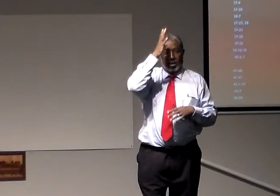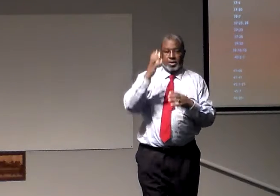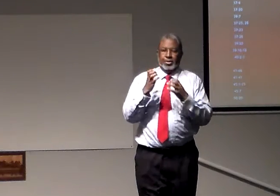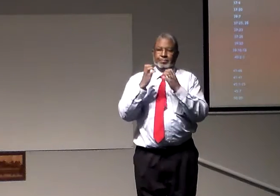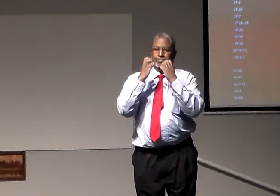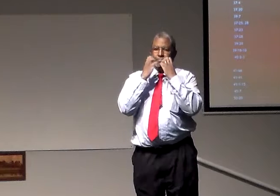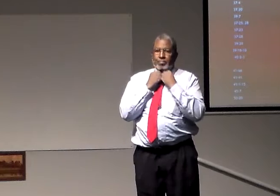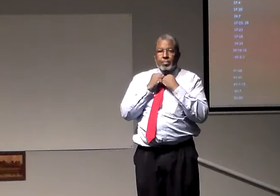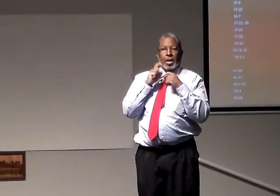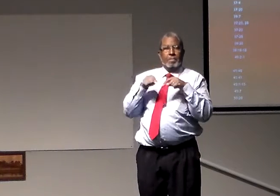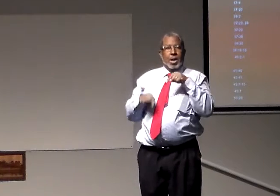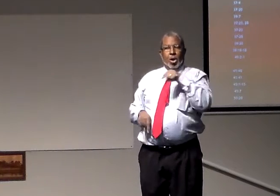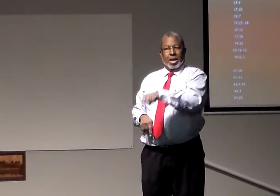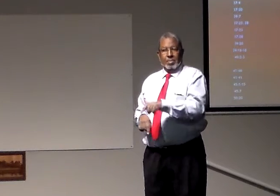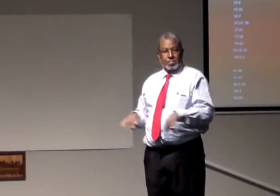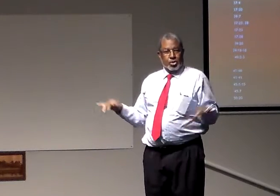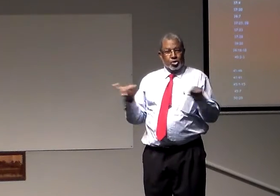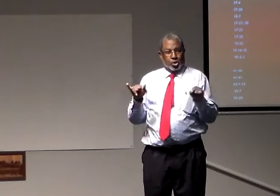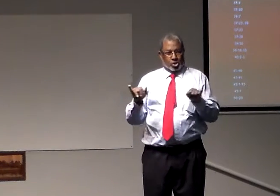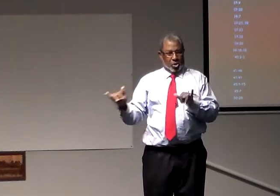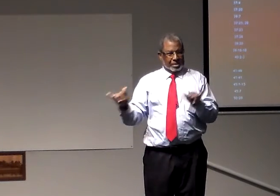father, he cared about him